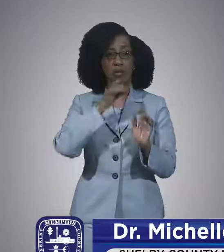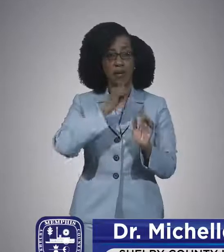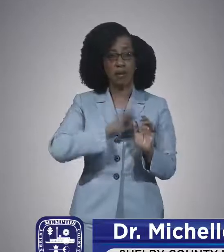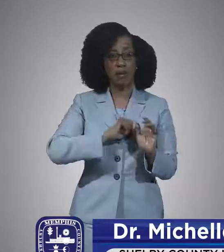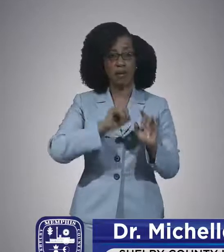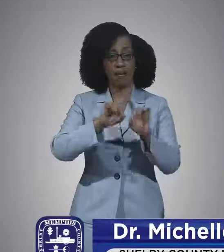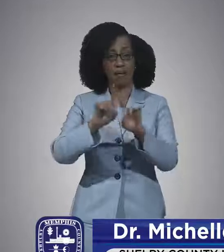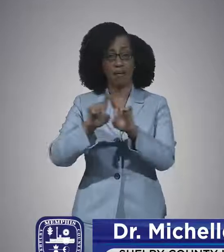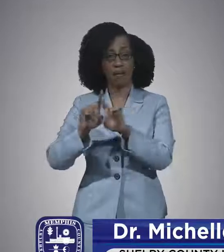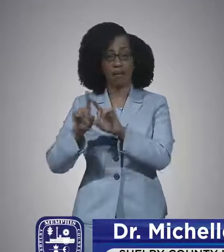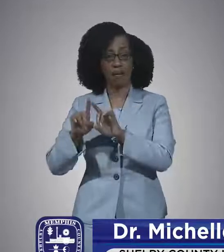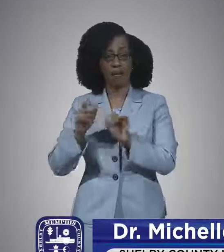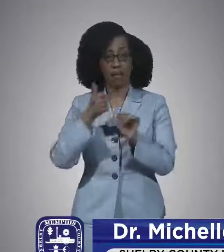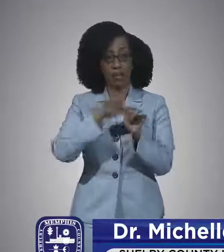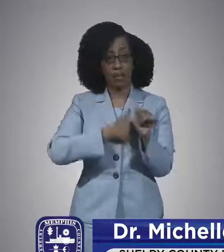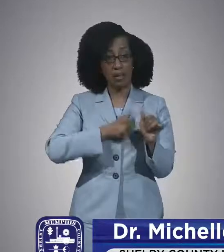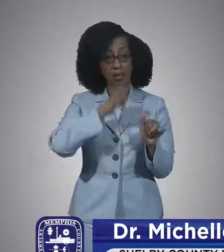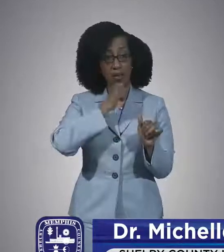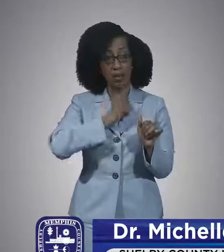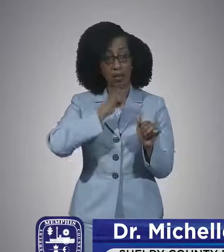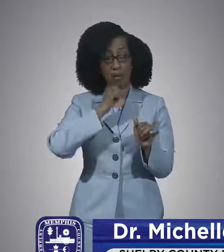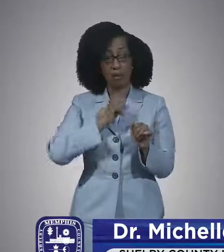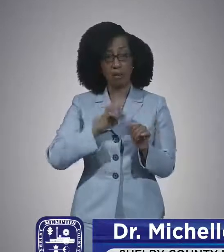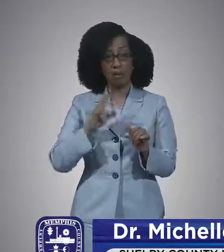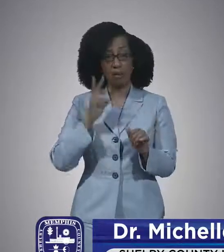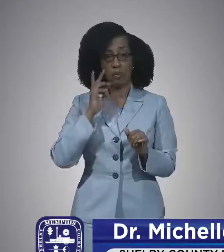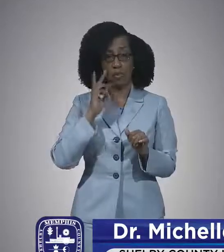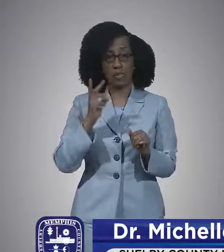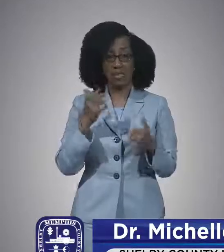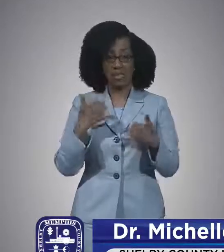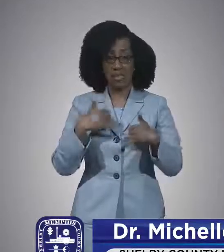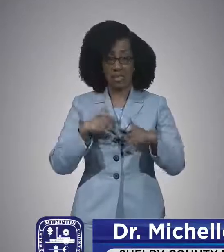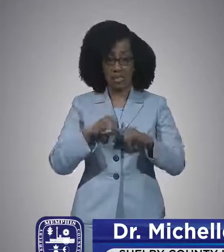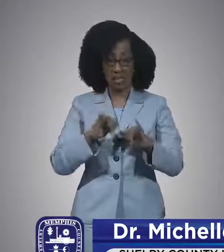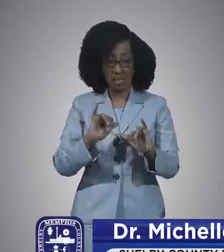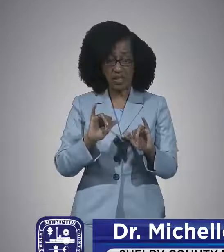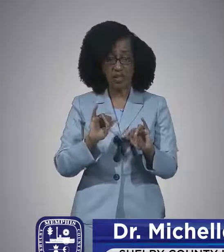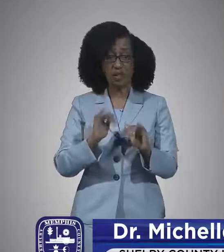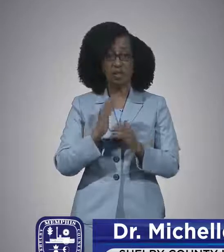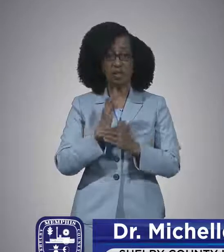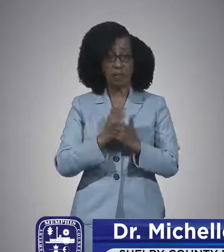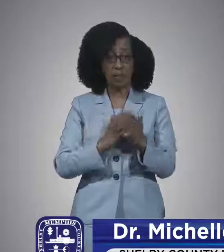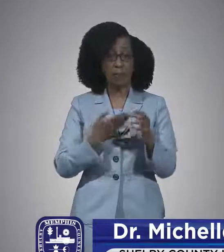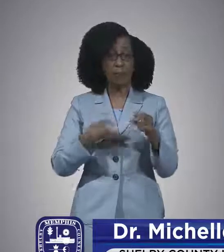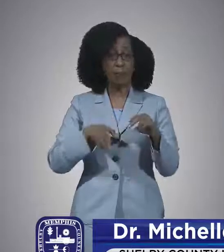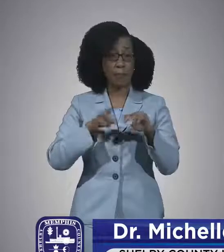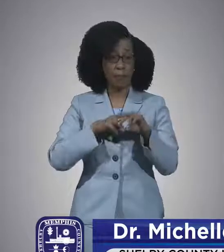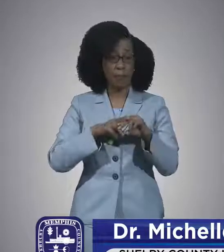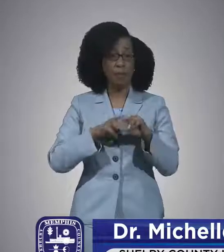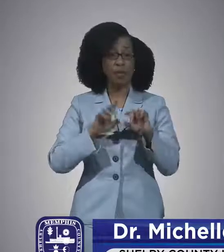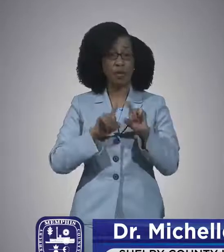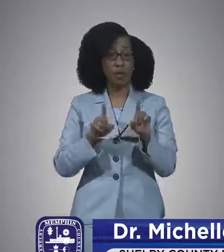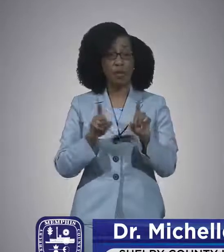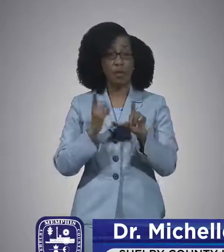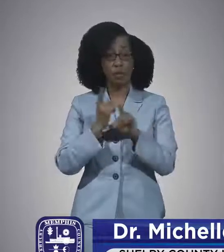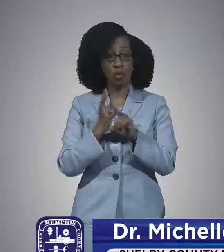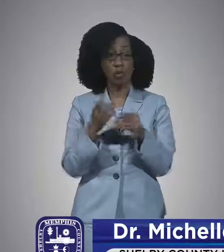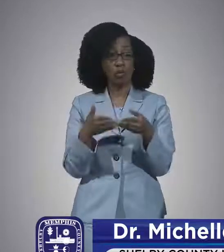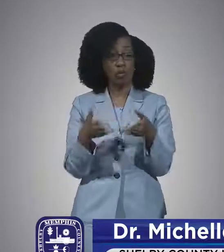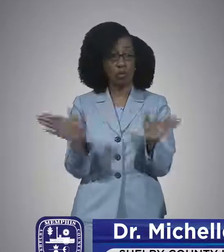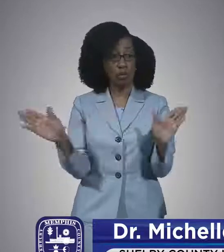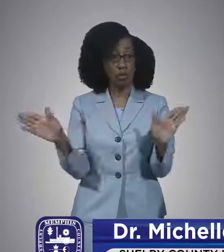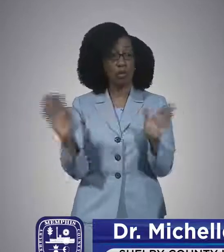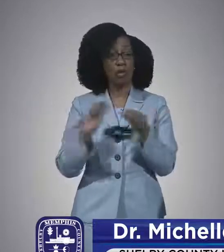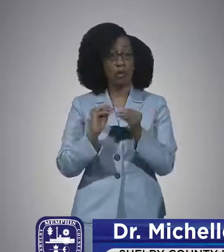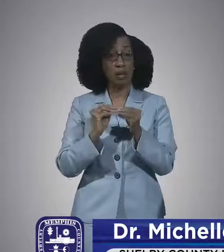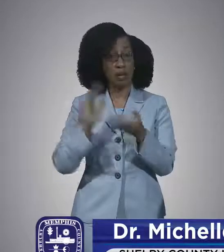So across each age group, we are seeing still some modest uptake, but you are right. Overall, the numbers